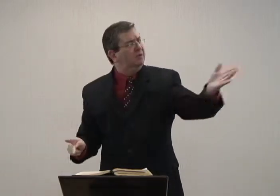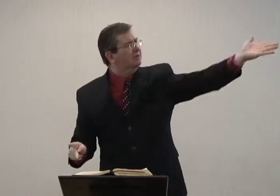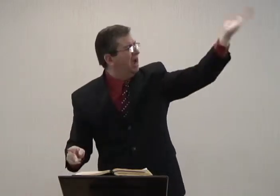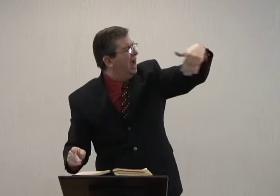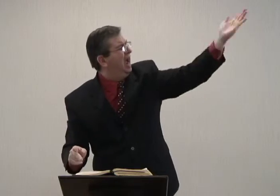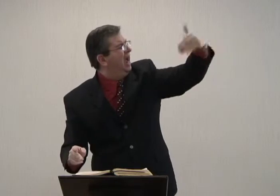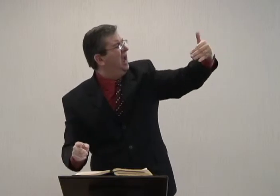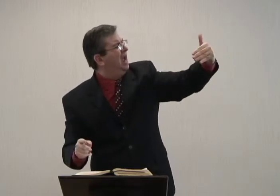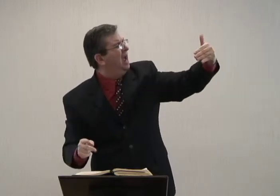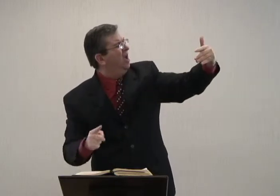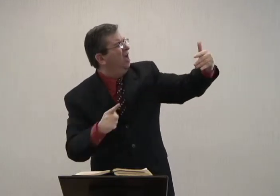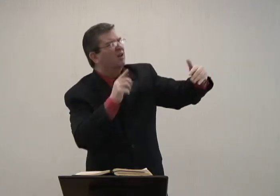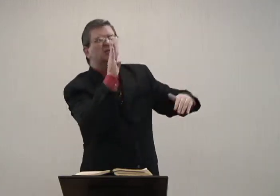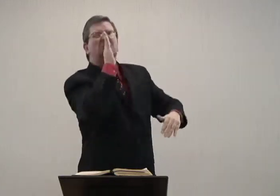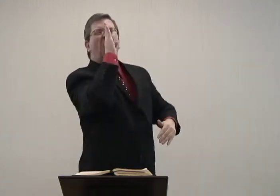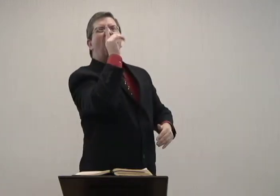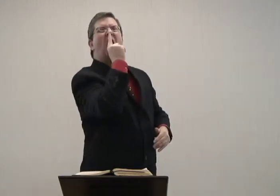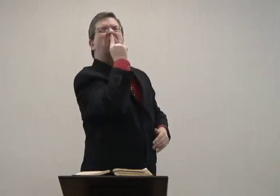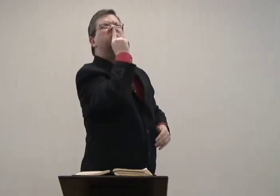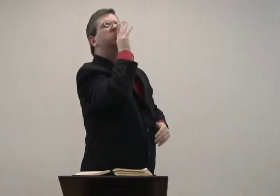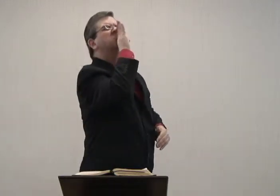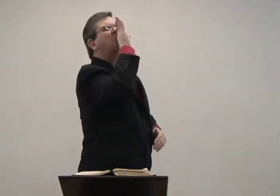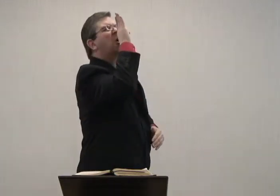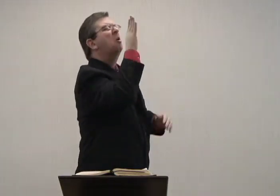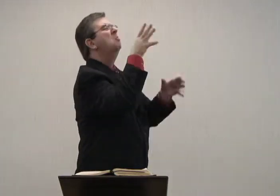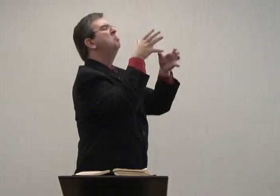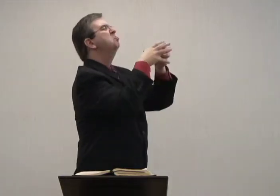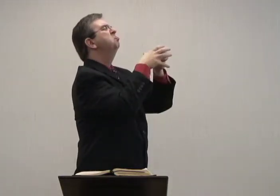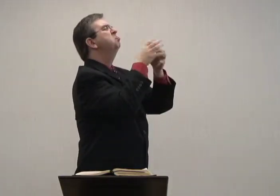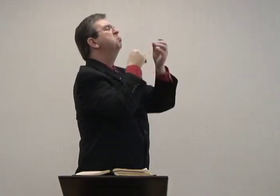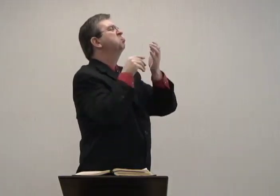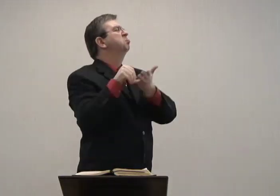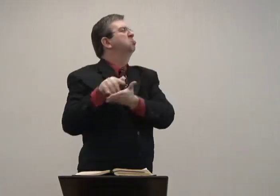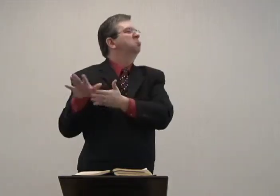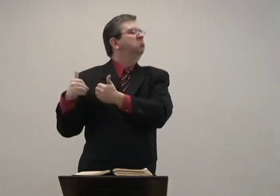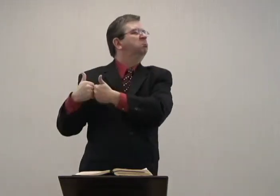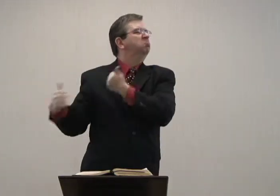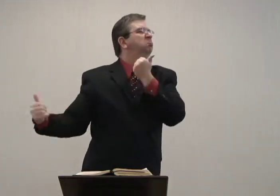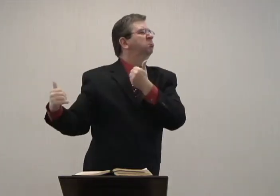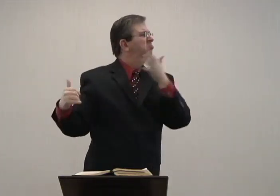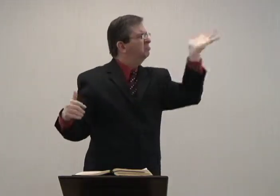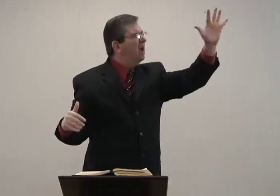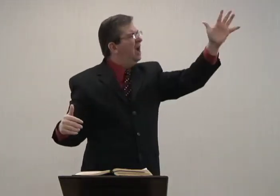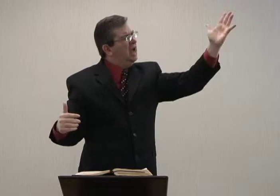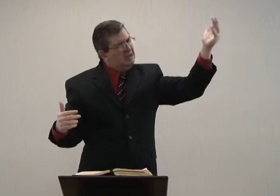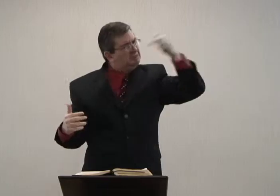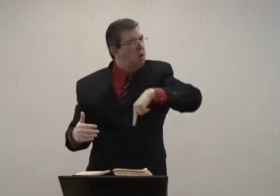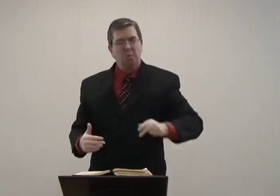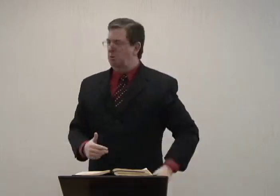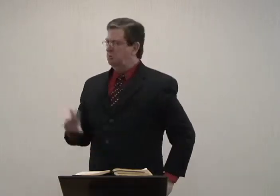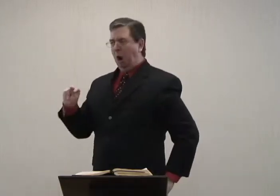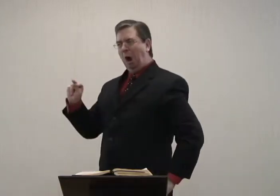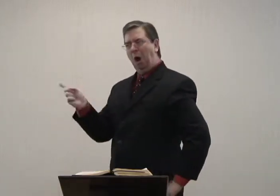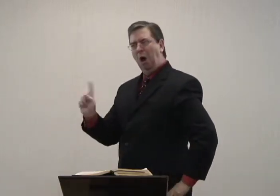But Jesus had mercy on the people. The Pharisees and the scribes were snobs and